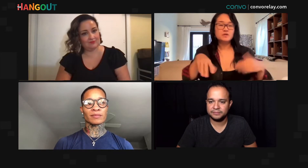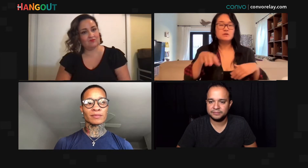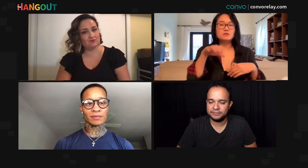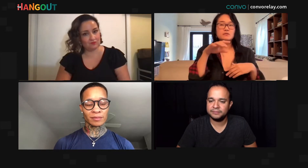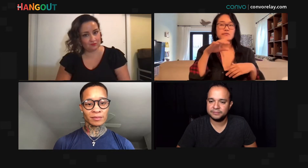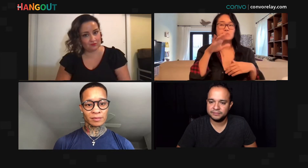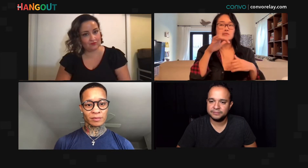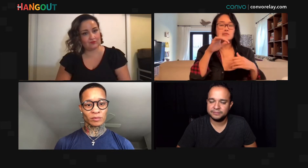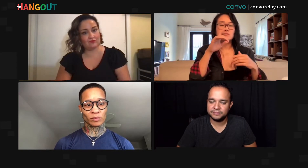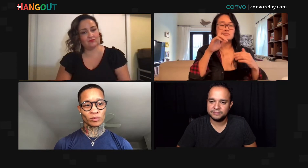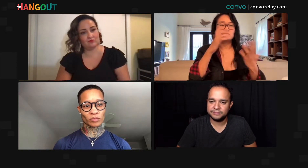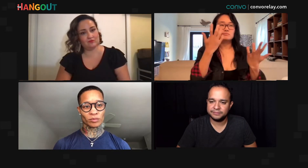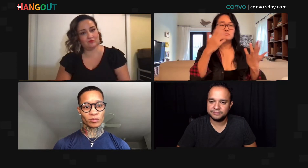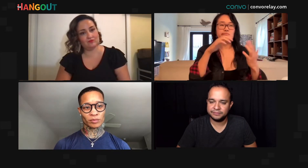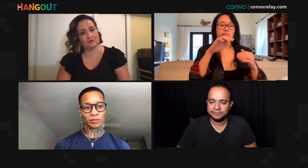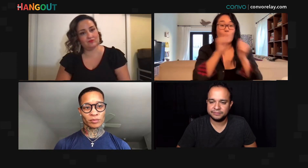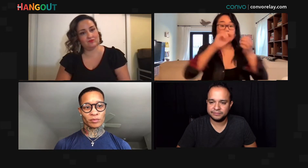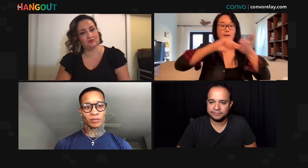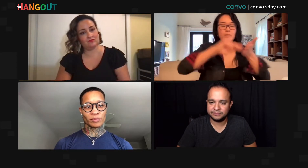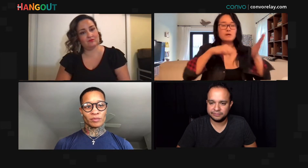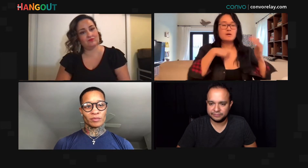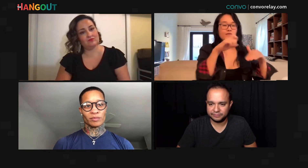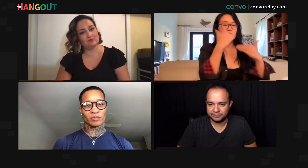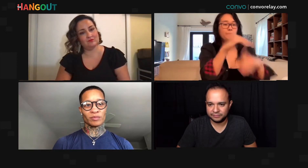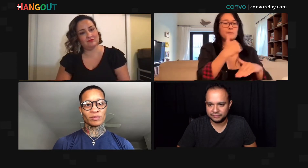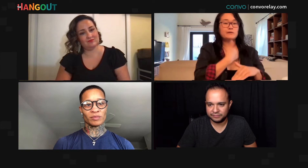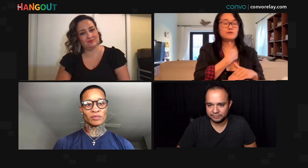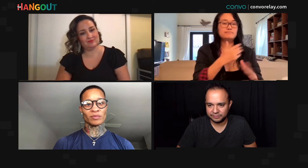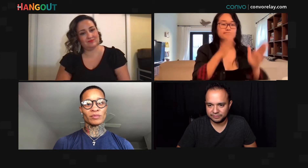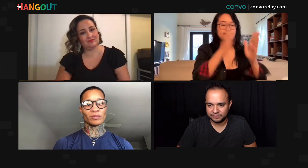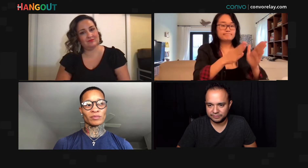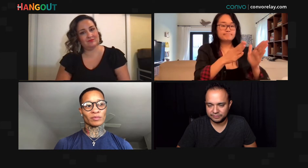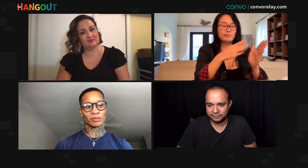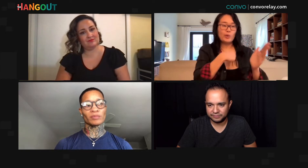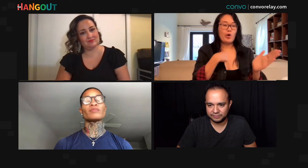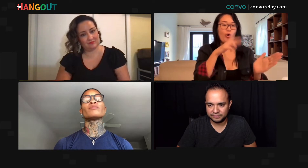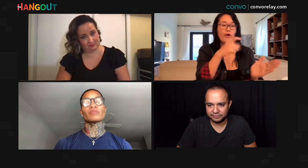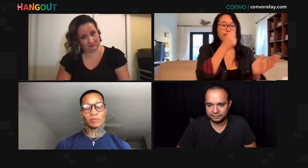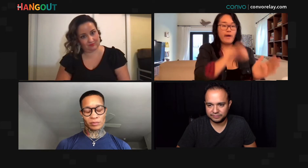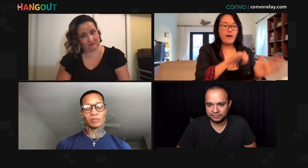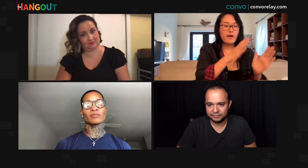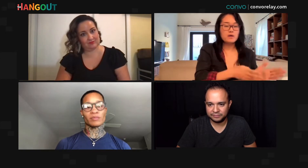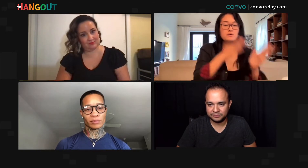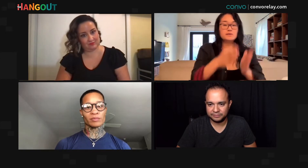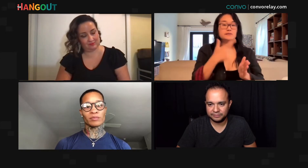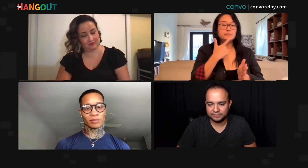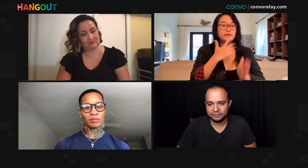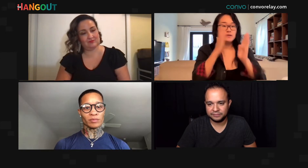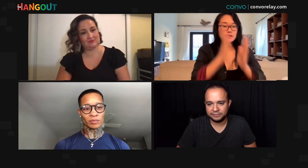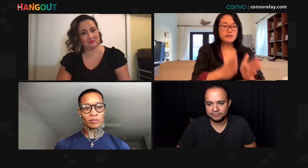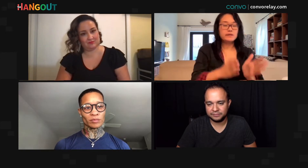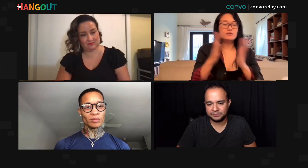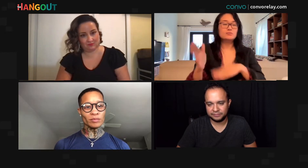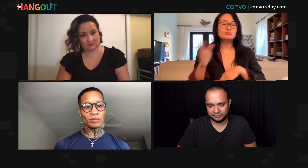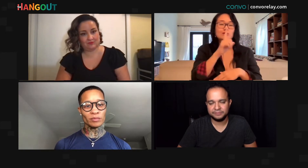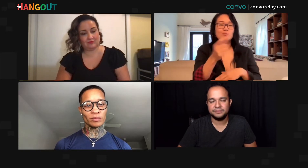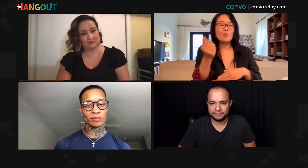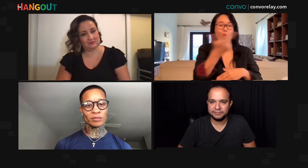feel like we have to even label ourselves. And so with those labels, it's really limiting us to just one area. So